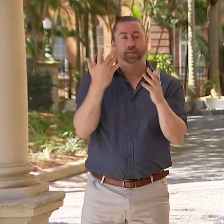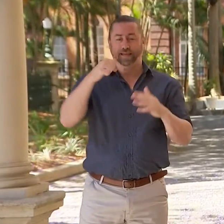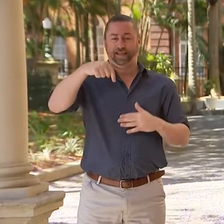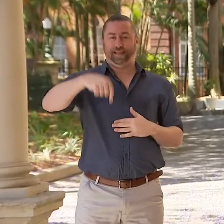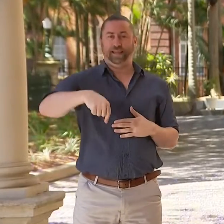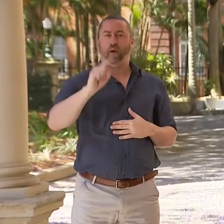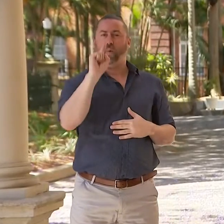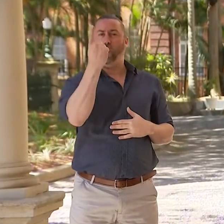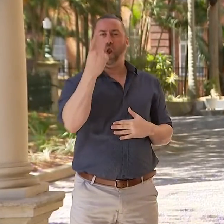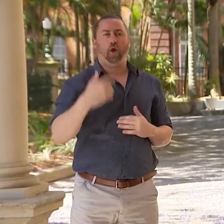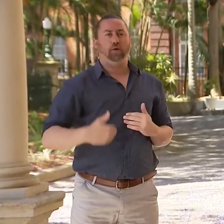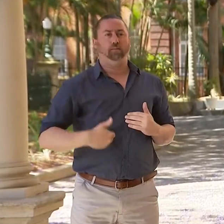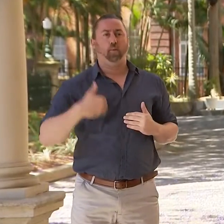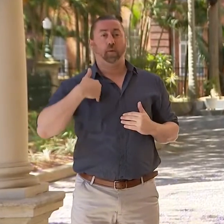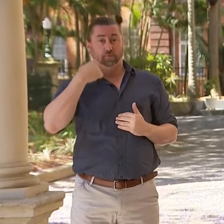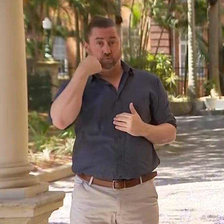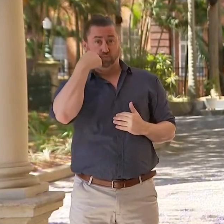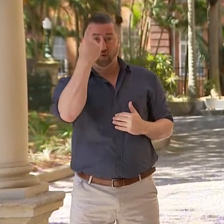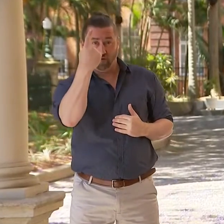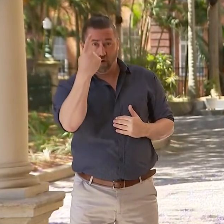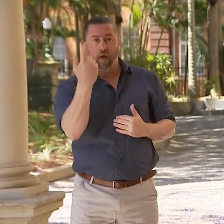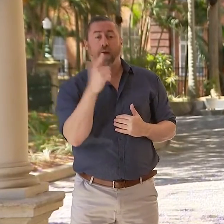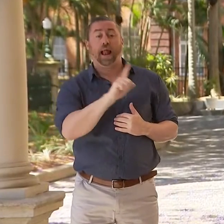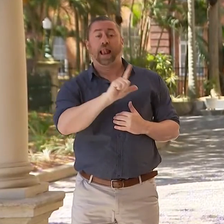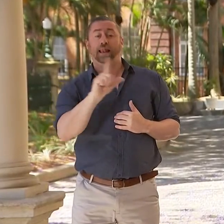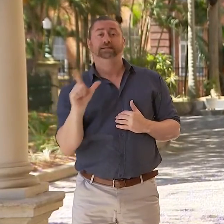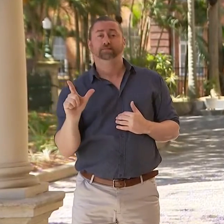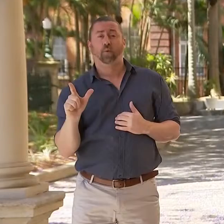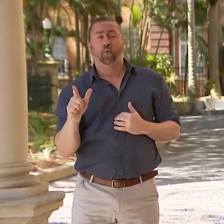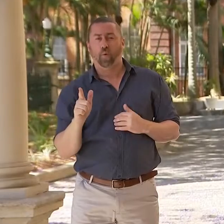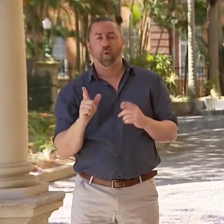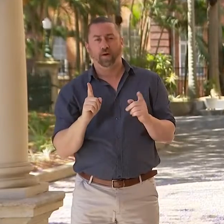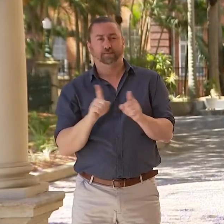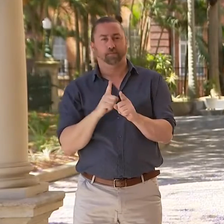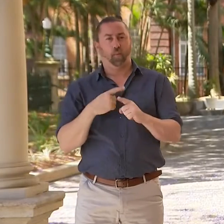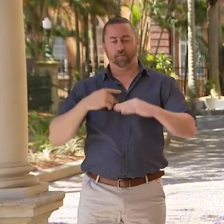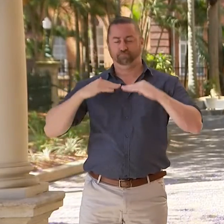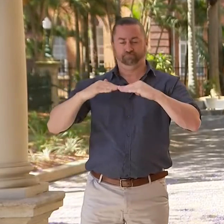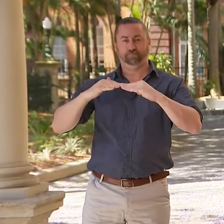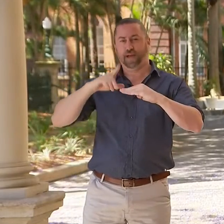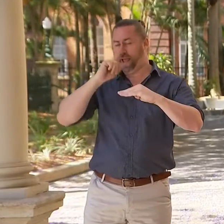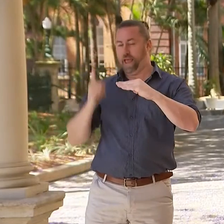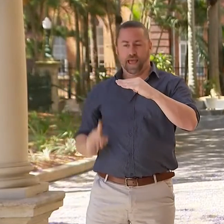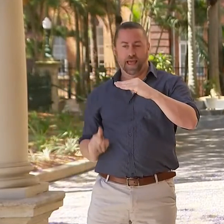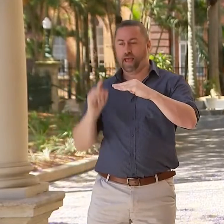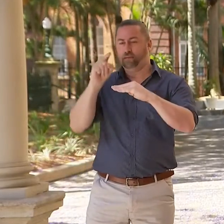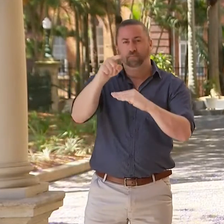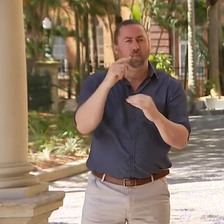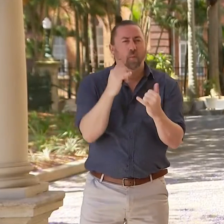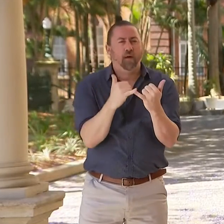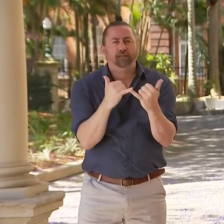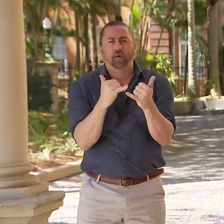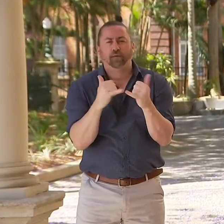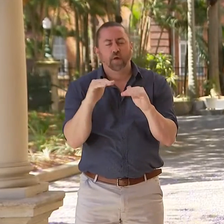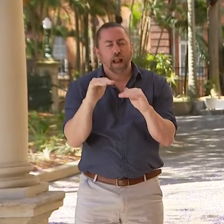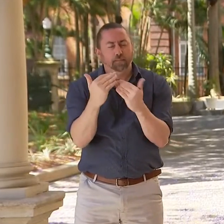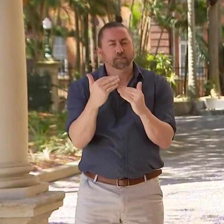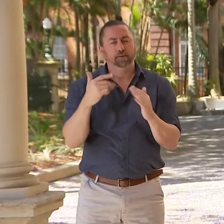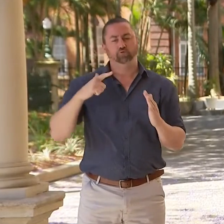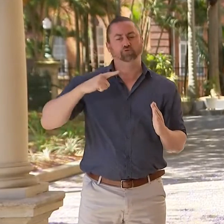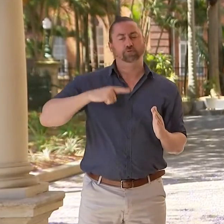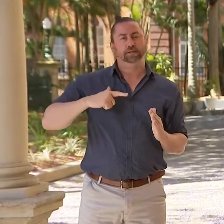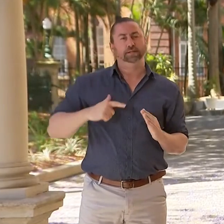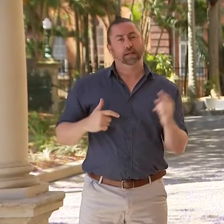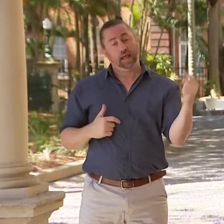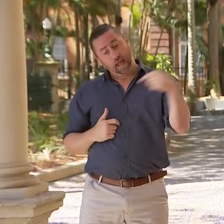enhanced restrictions in place so that there are very, very few reasons for anyone to be able to travel into the Lismore